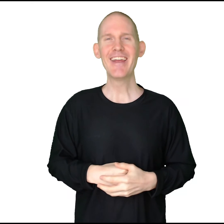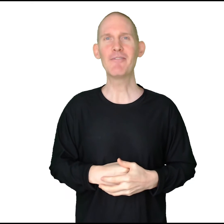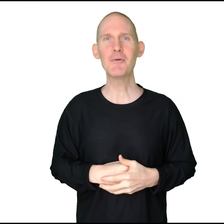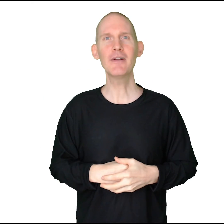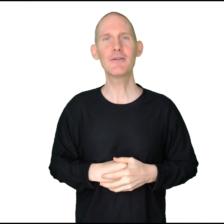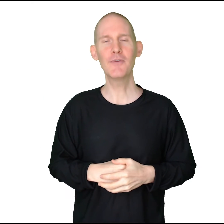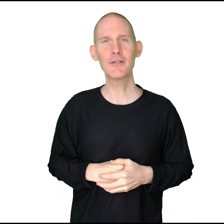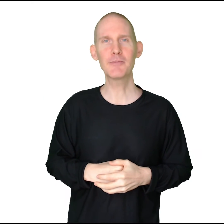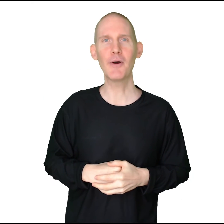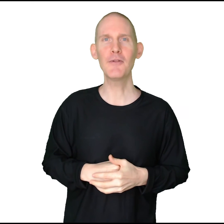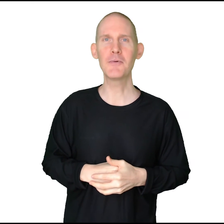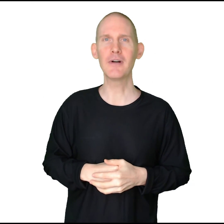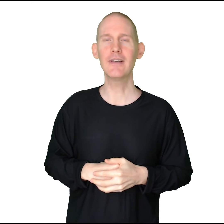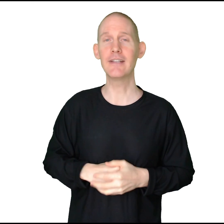If you want to fingerspell the word, it's